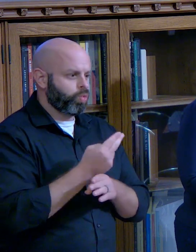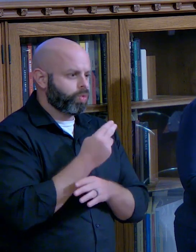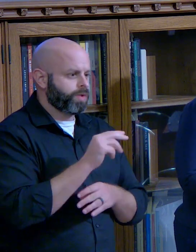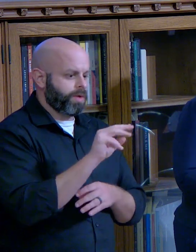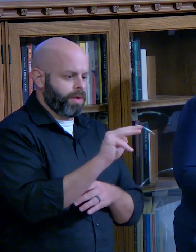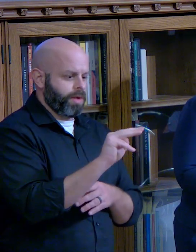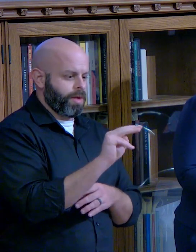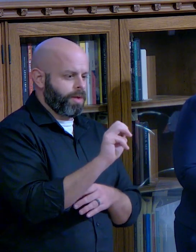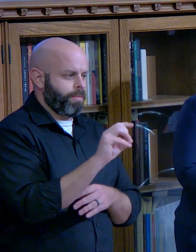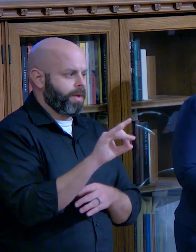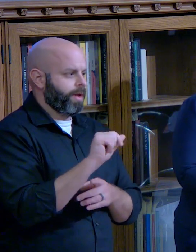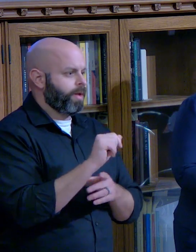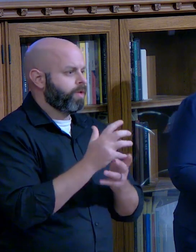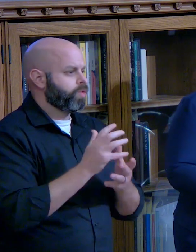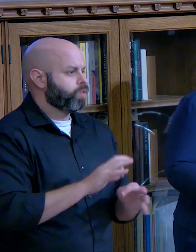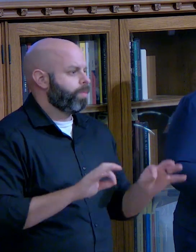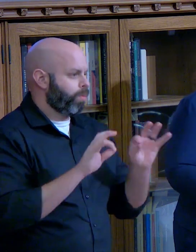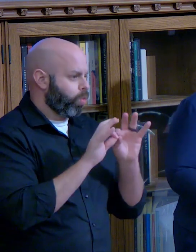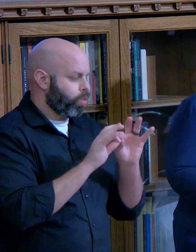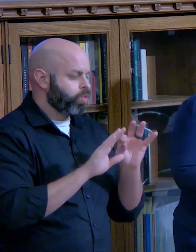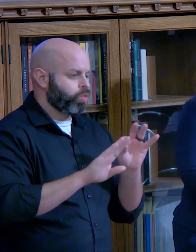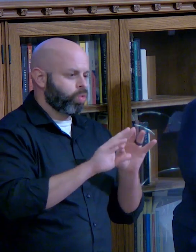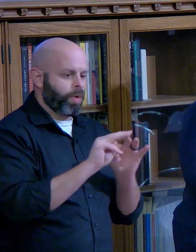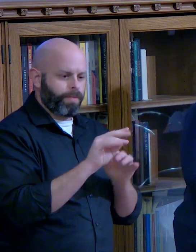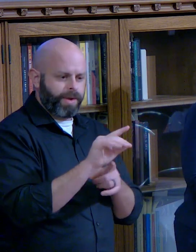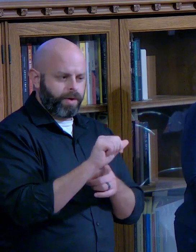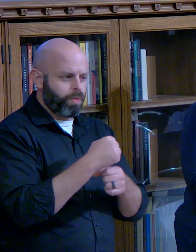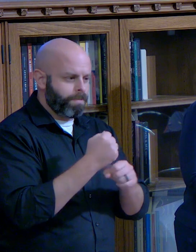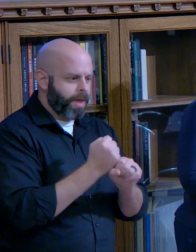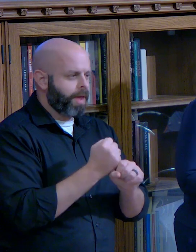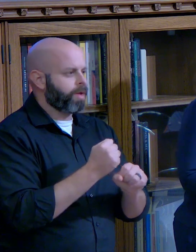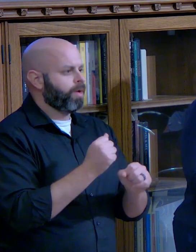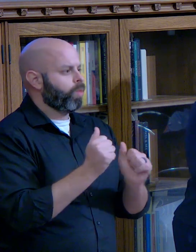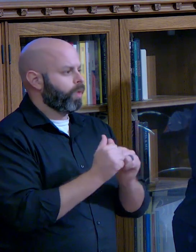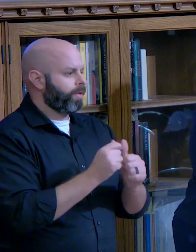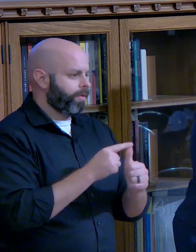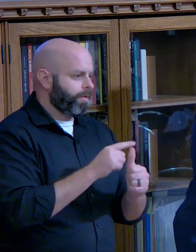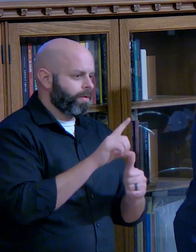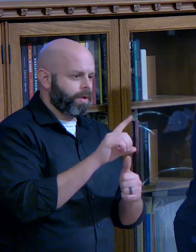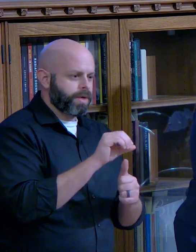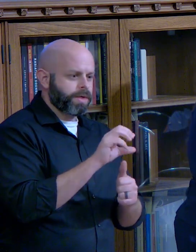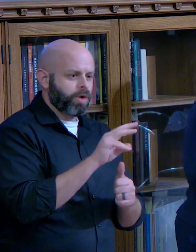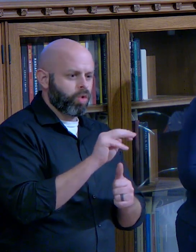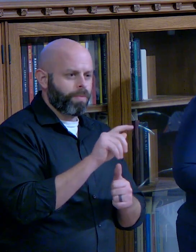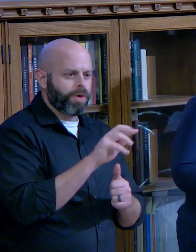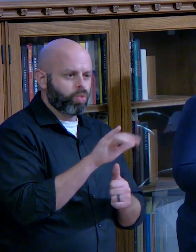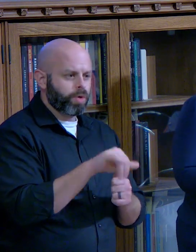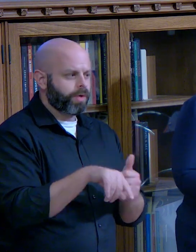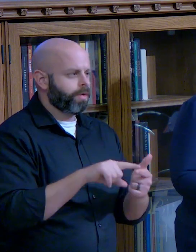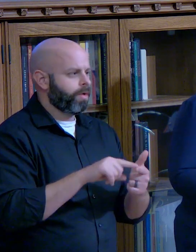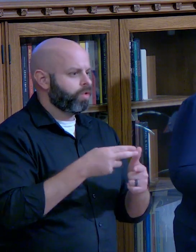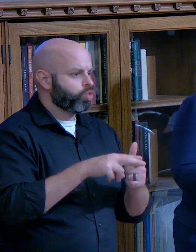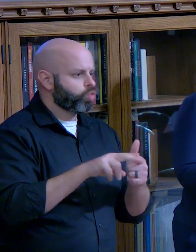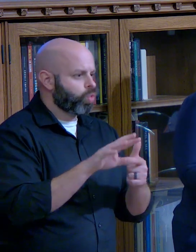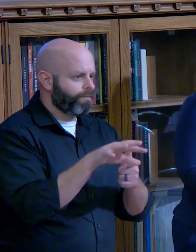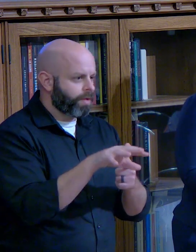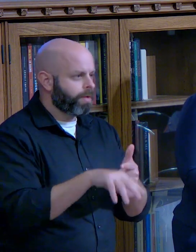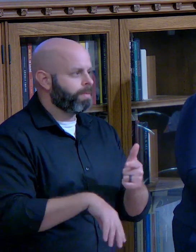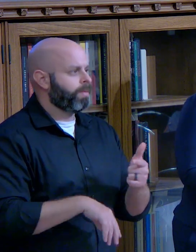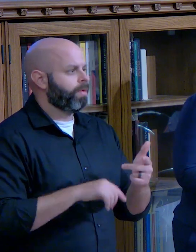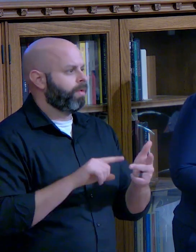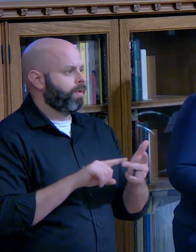so important and the media that you create in terms of documentaries short films also